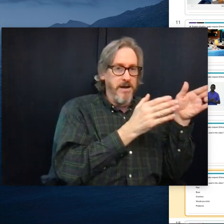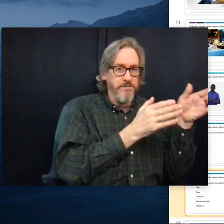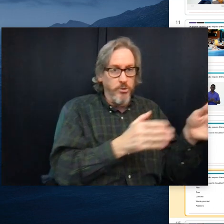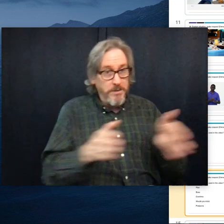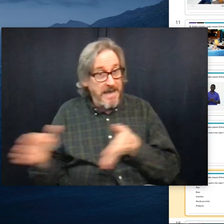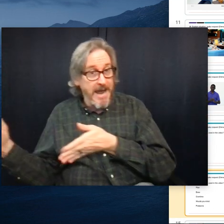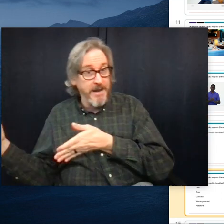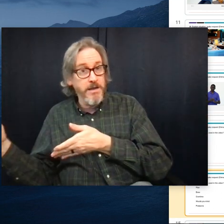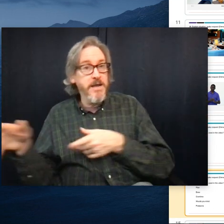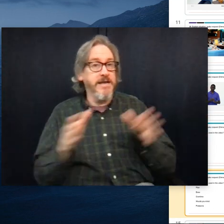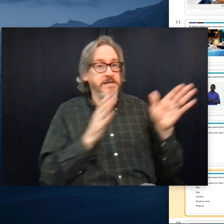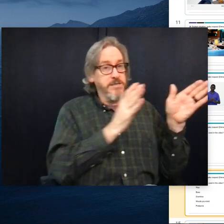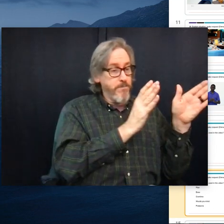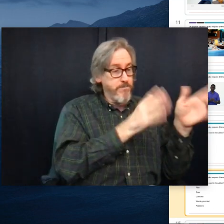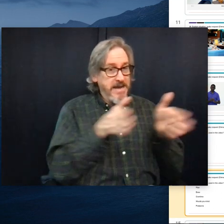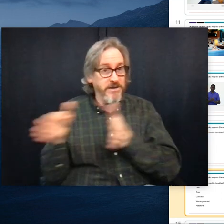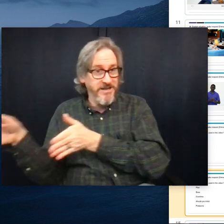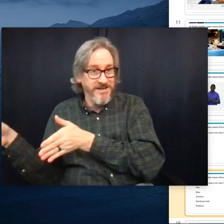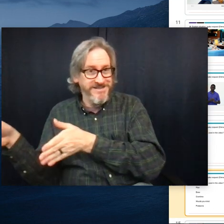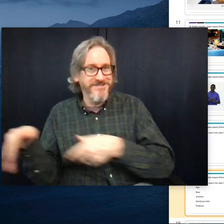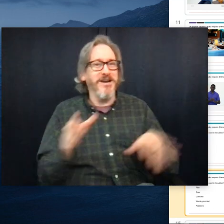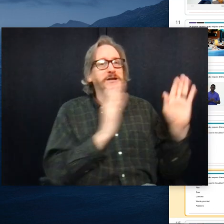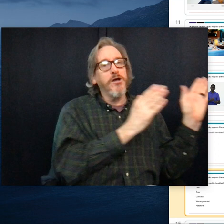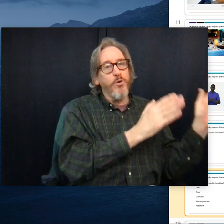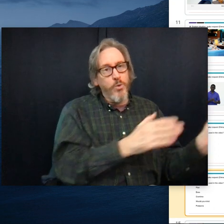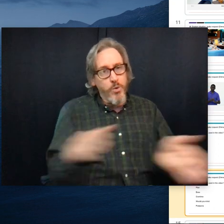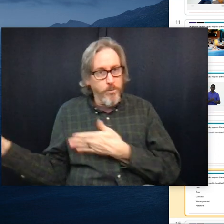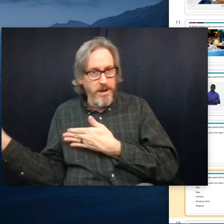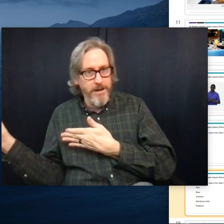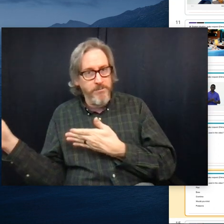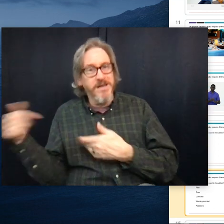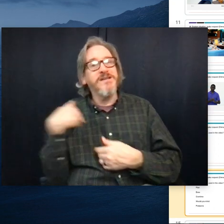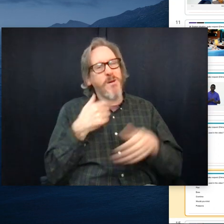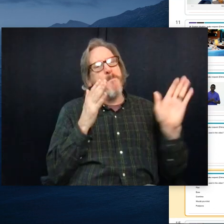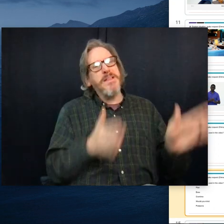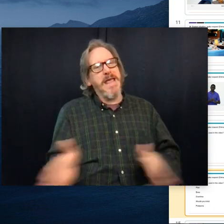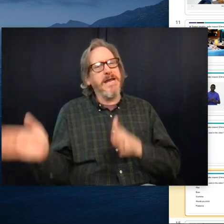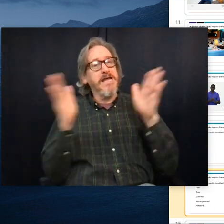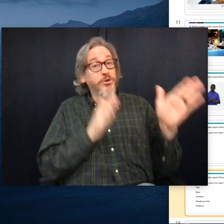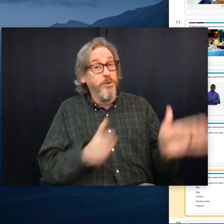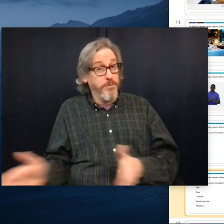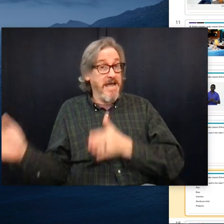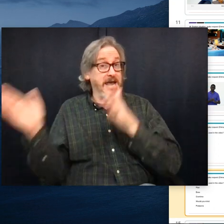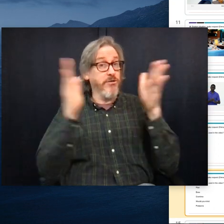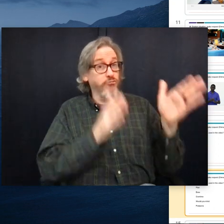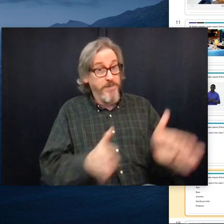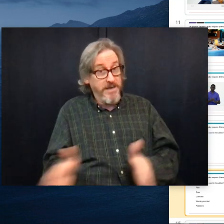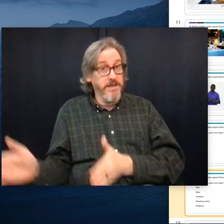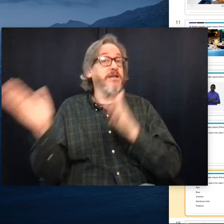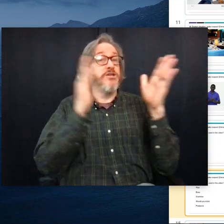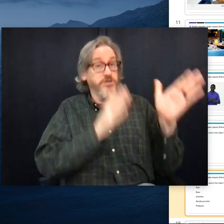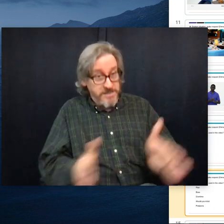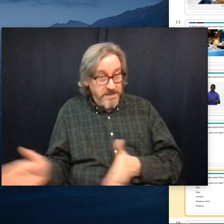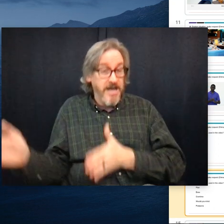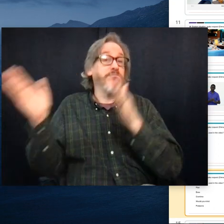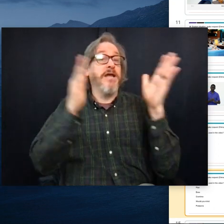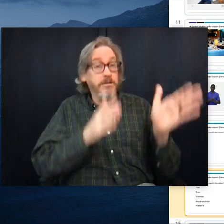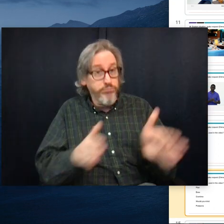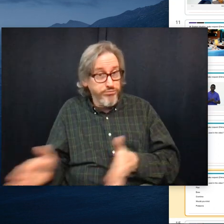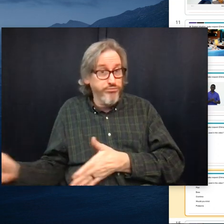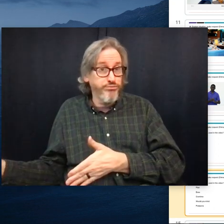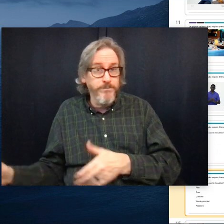some kind. So plan is many of these, right? Plan. I'm planning. You can plan repeatedly. Like, it's a lot